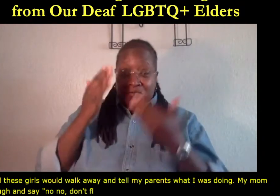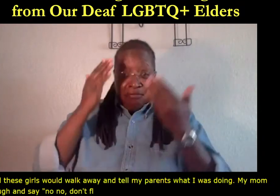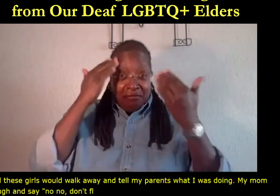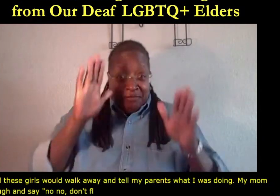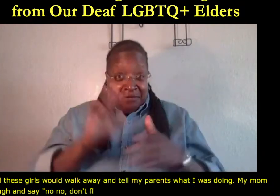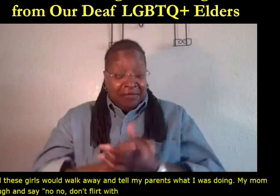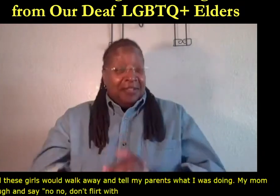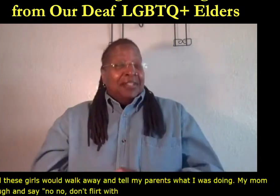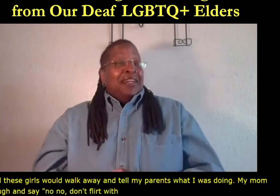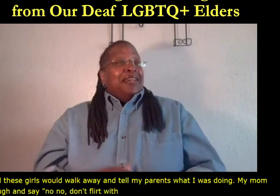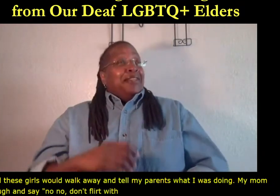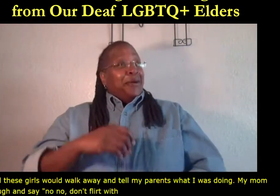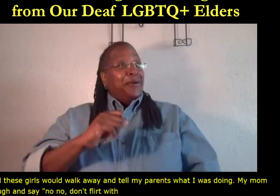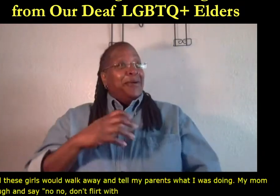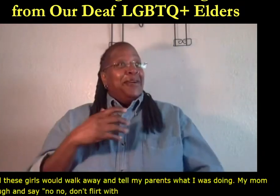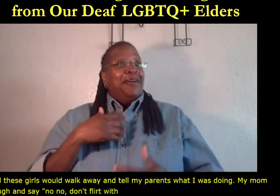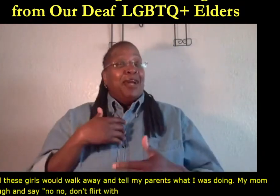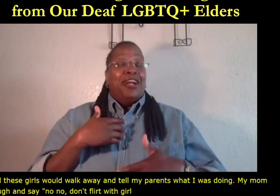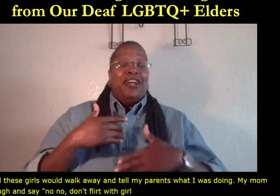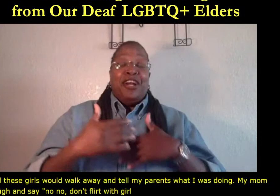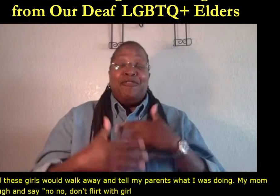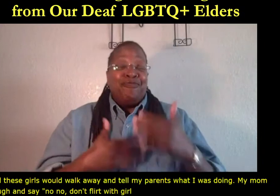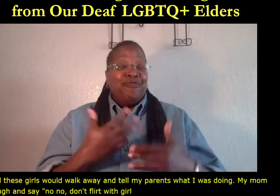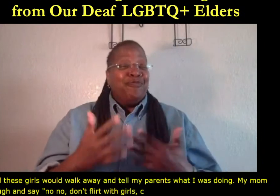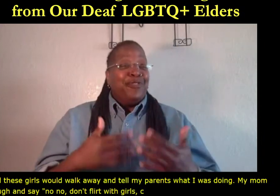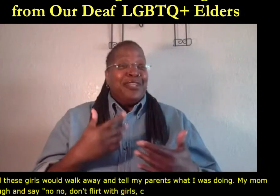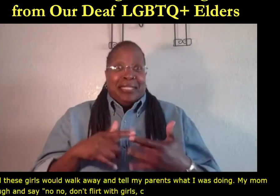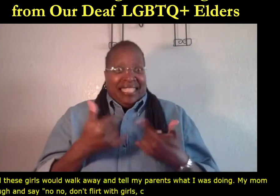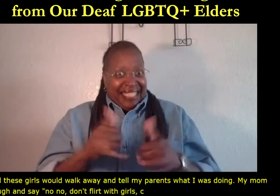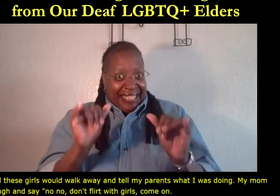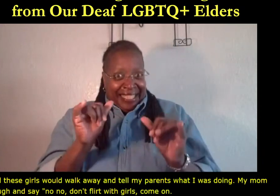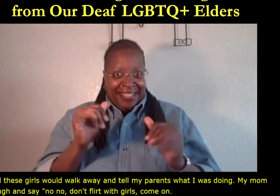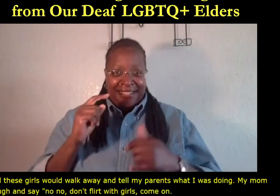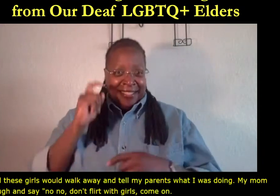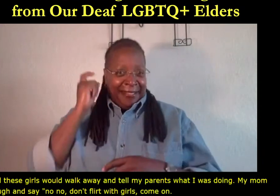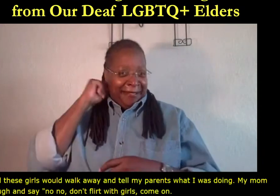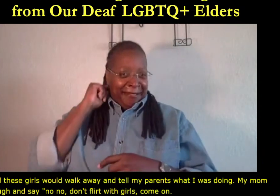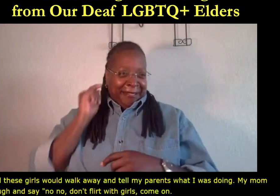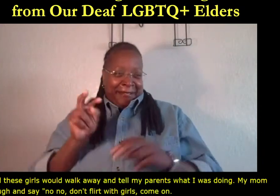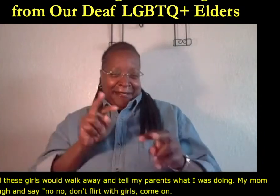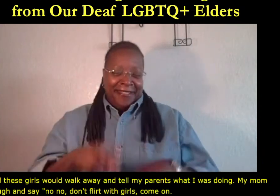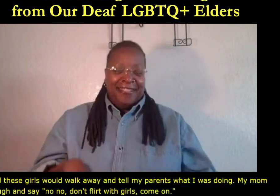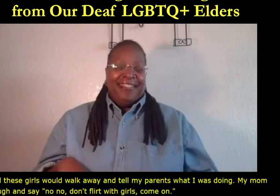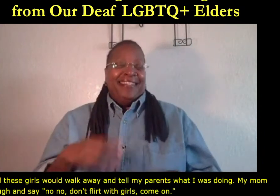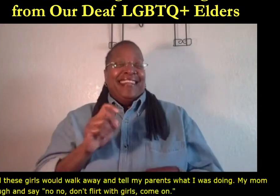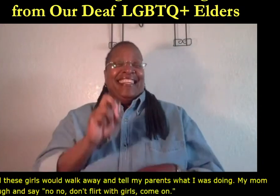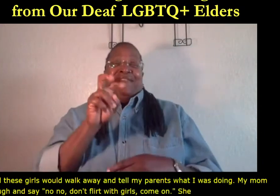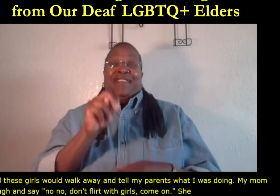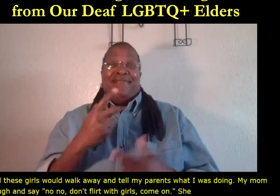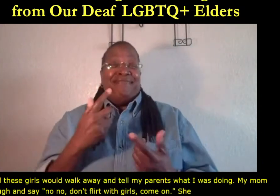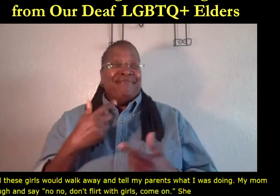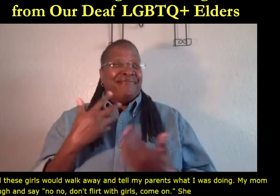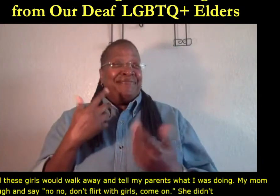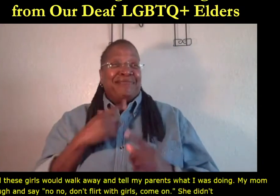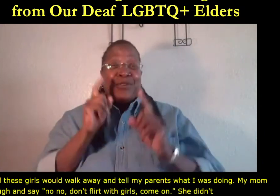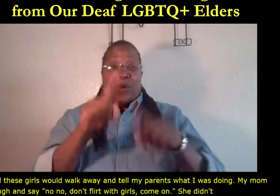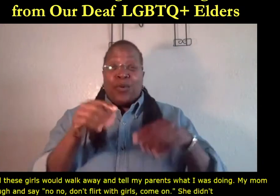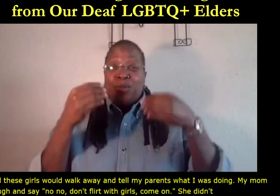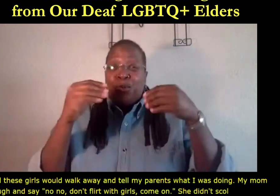what i didn't understand what lesbians were or what they looked like and then still in the back of my mind i remember